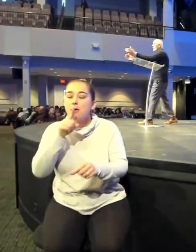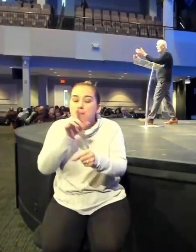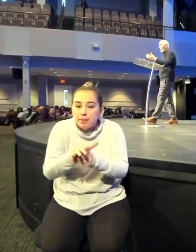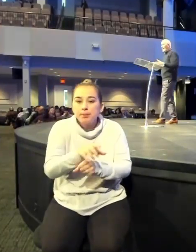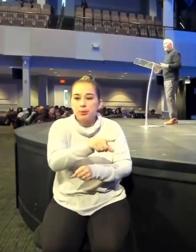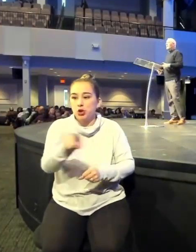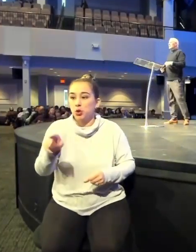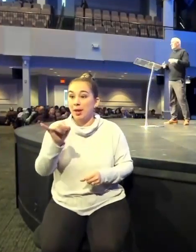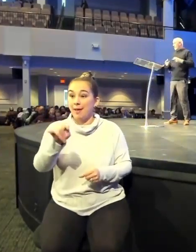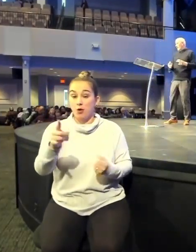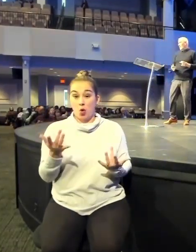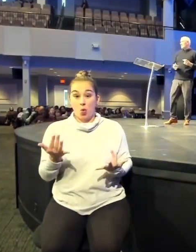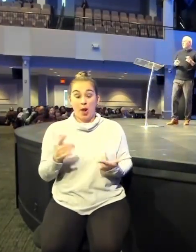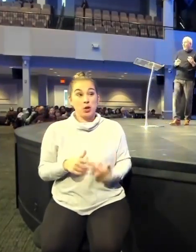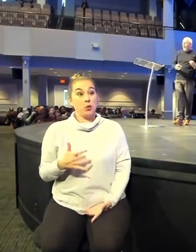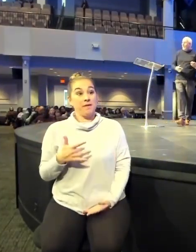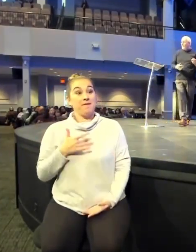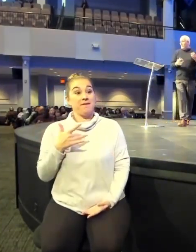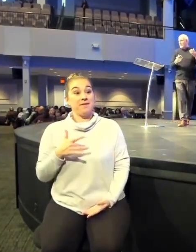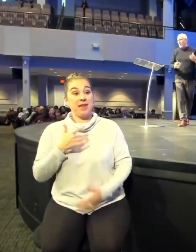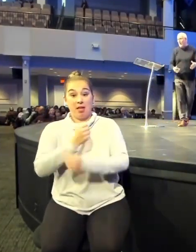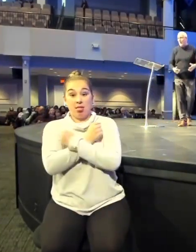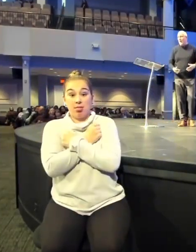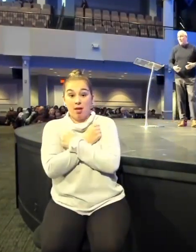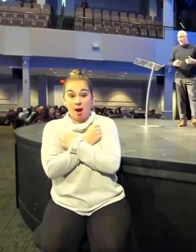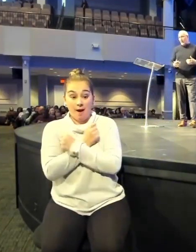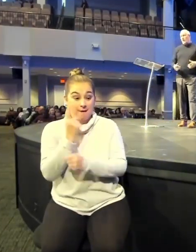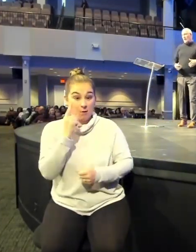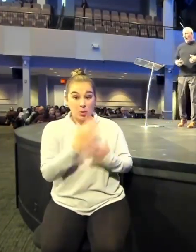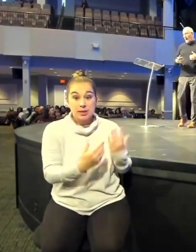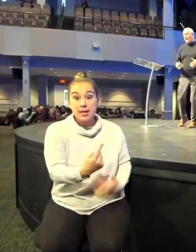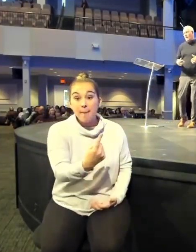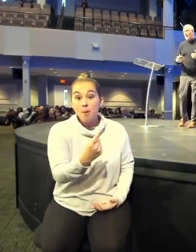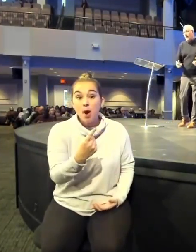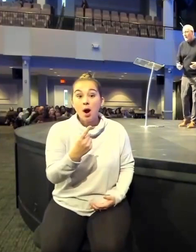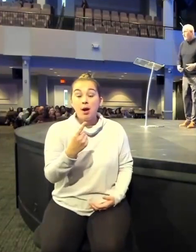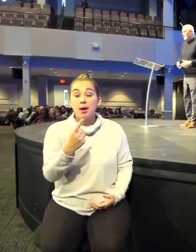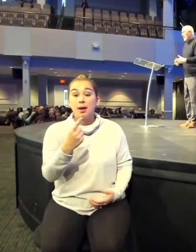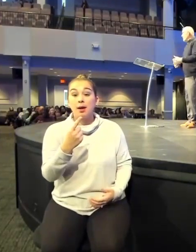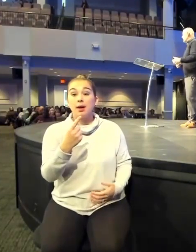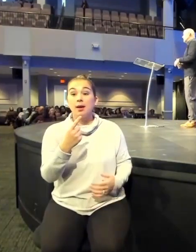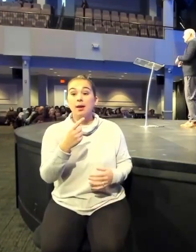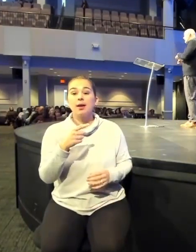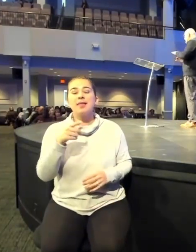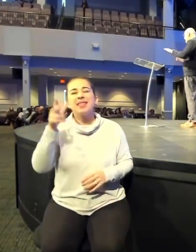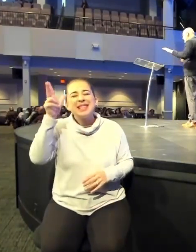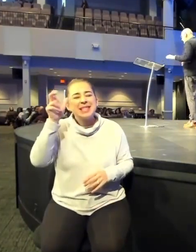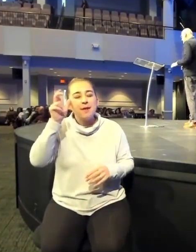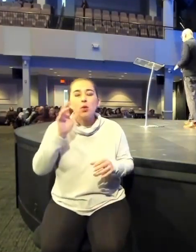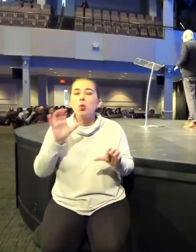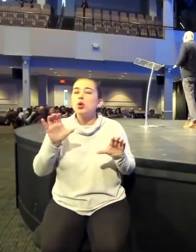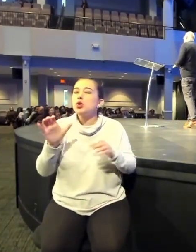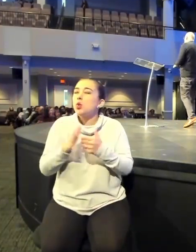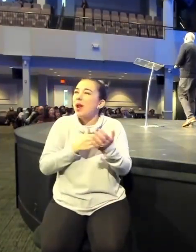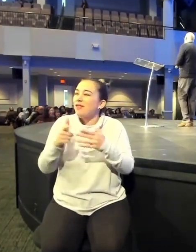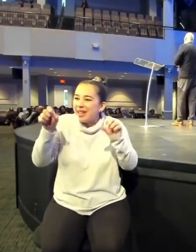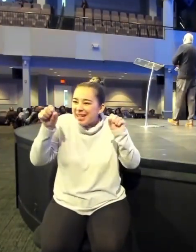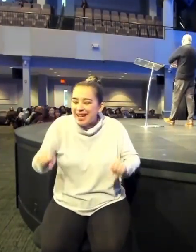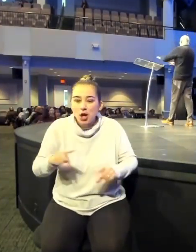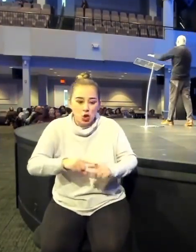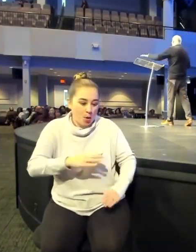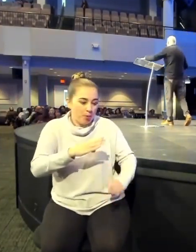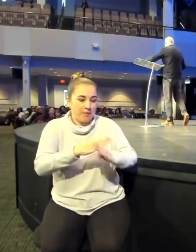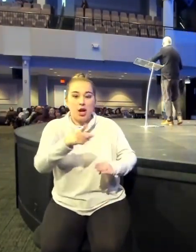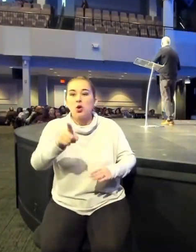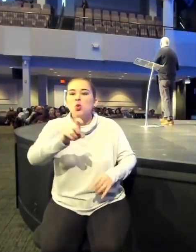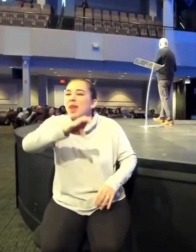you're waiting around to feel some love for someone before you love them, the devil will do everything possible to keep you from